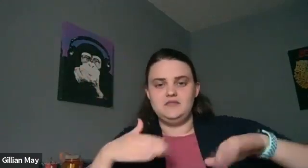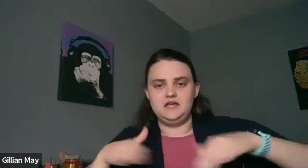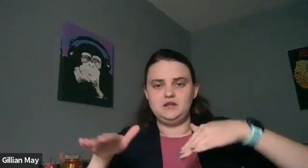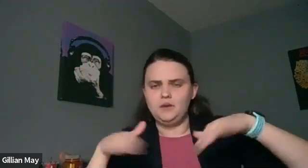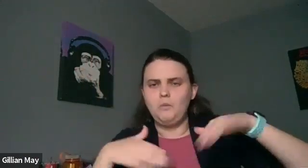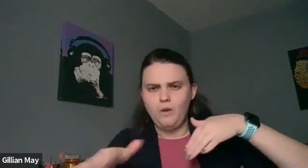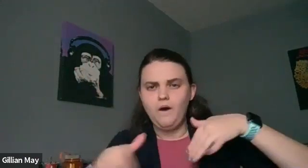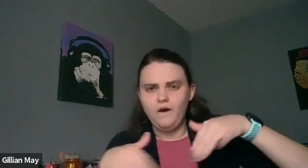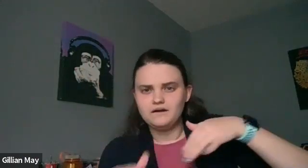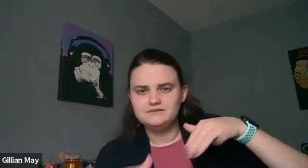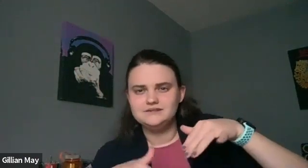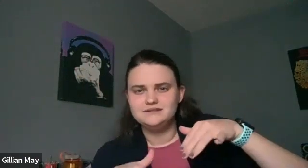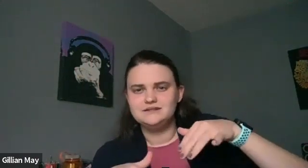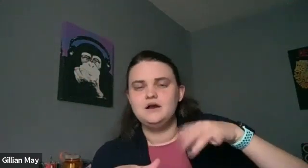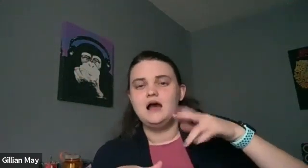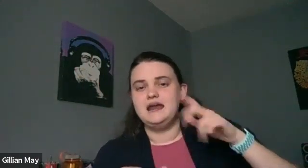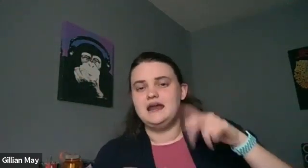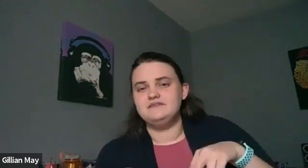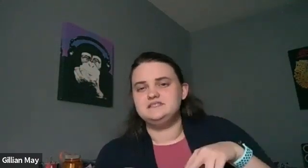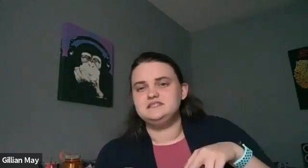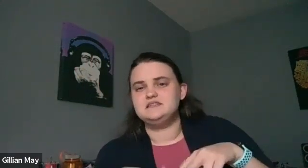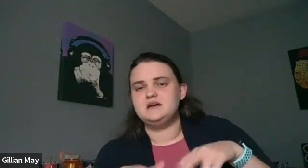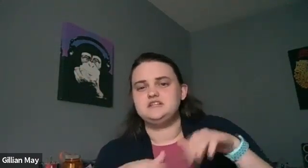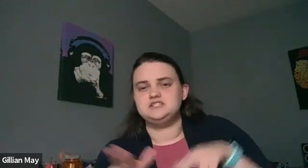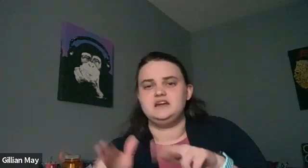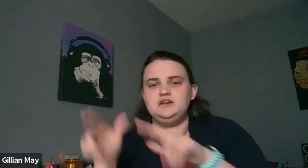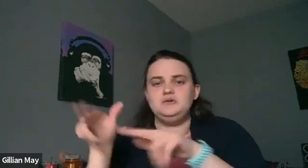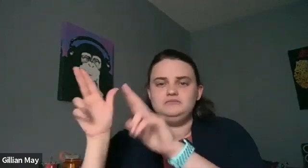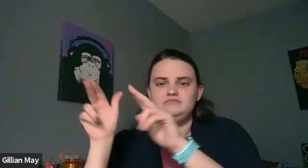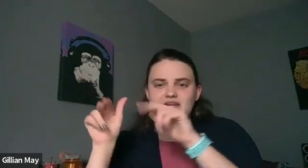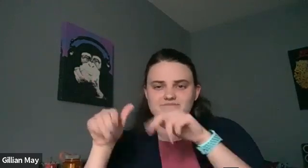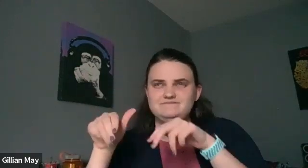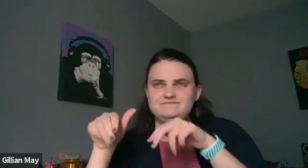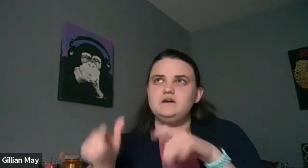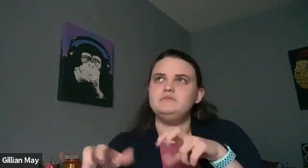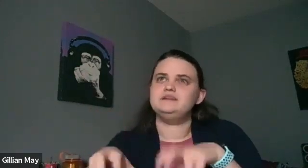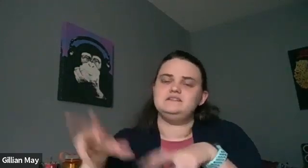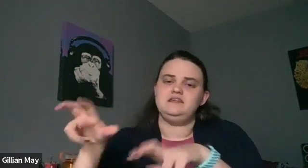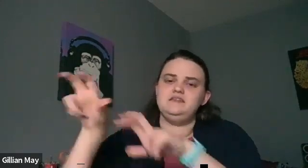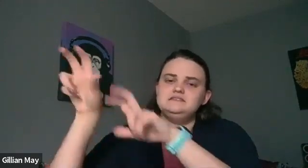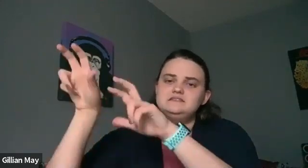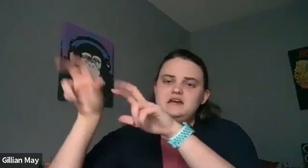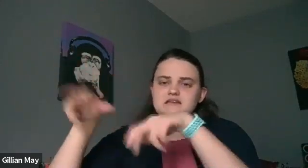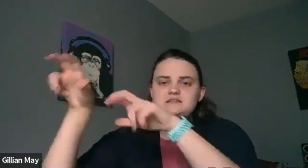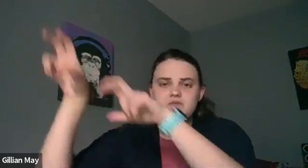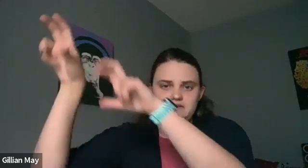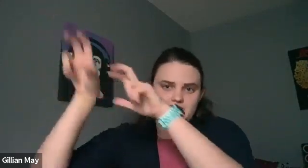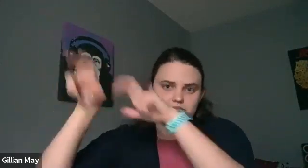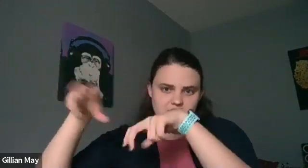then like walk. And I have seen some that just kind of go like, what is it, like this? Hiking, something like that.